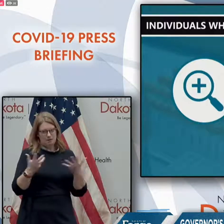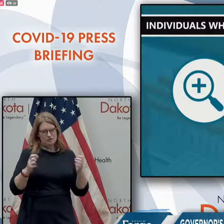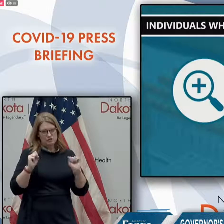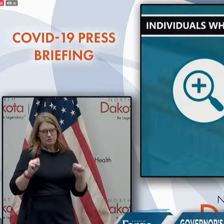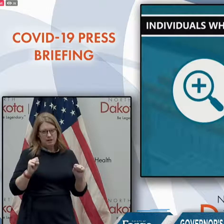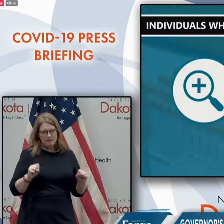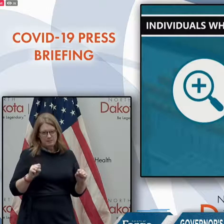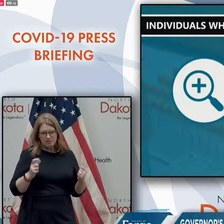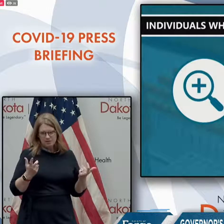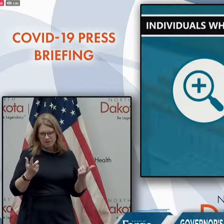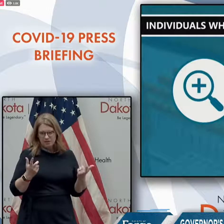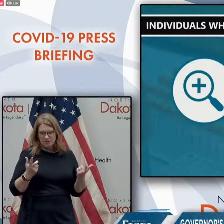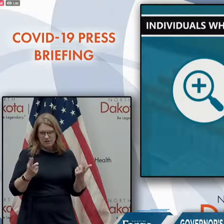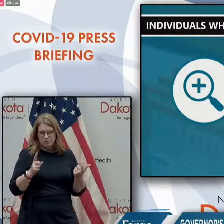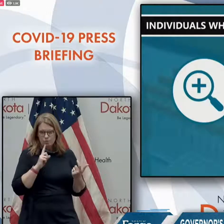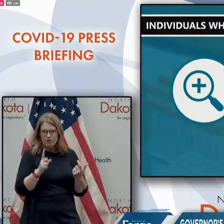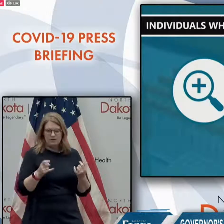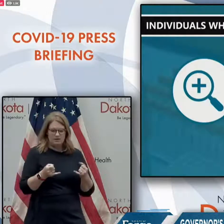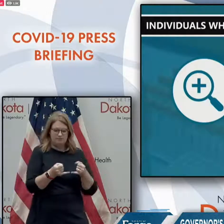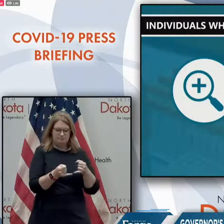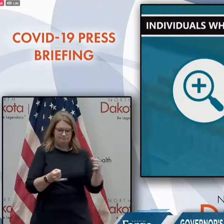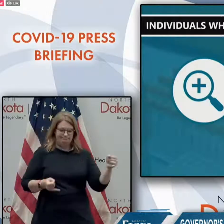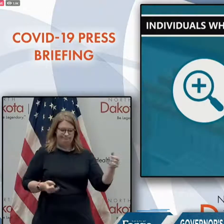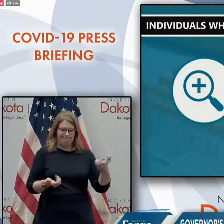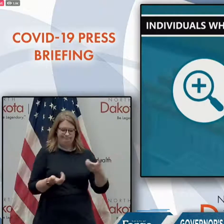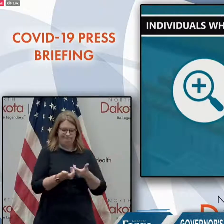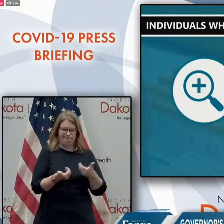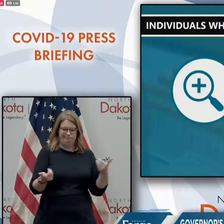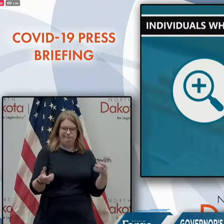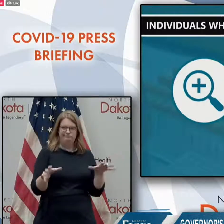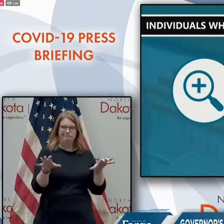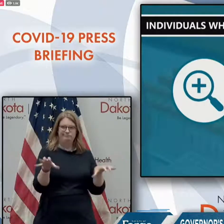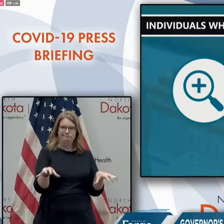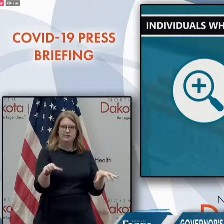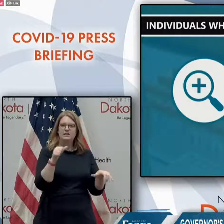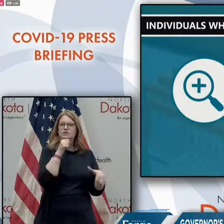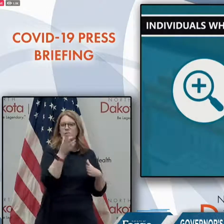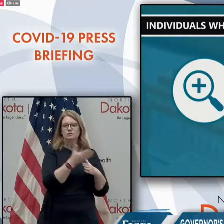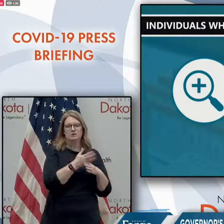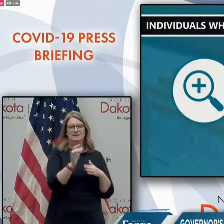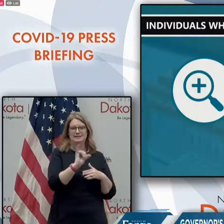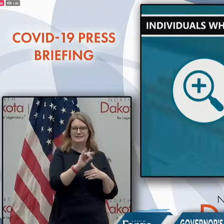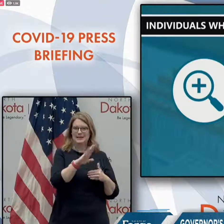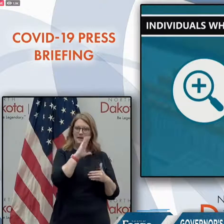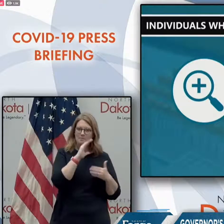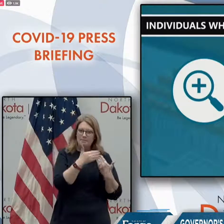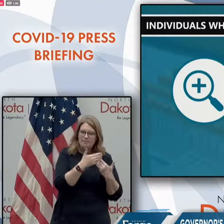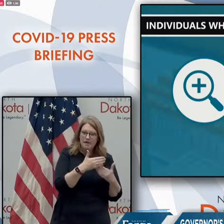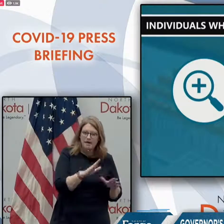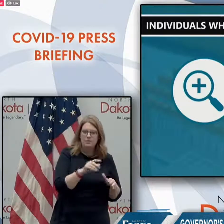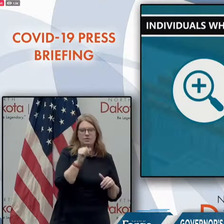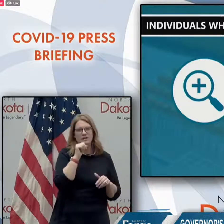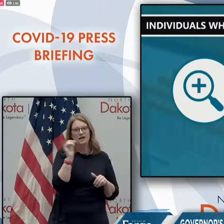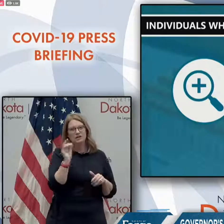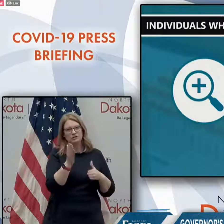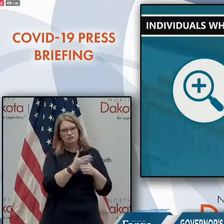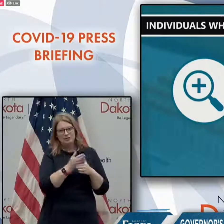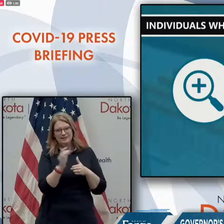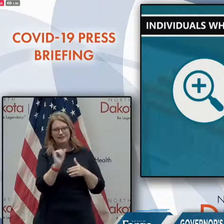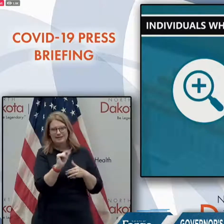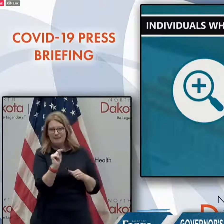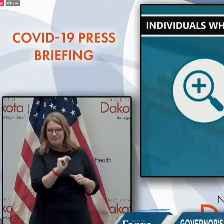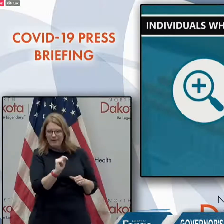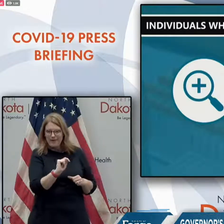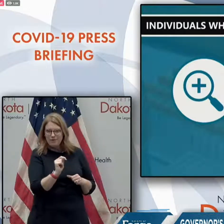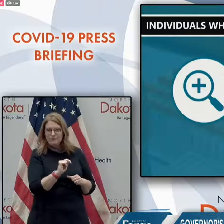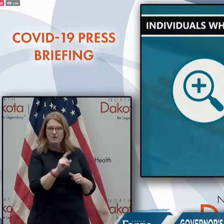possible in the household, we want people to try and, you know, not share the same bedroom, if possible, not share the same bathroom, and try